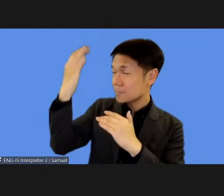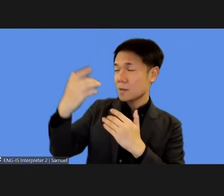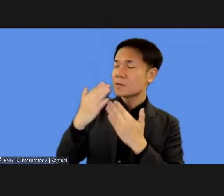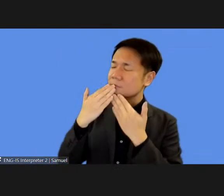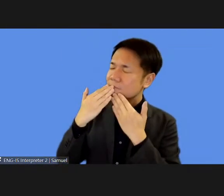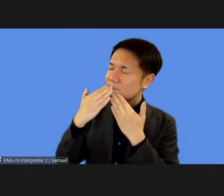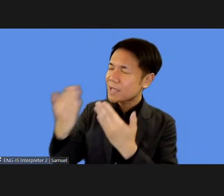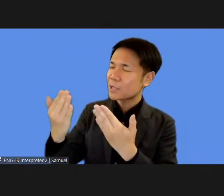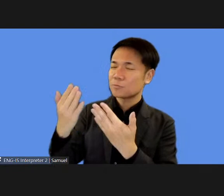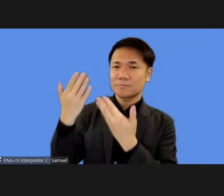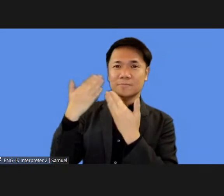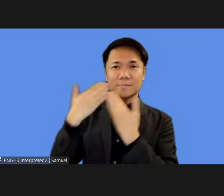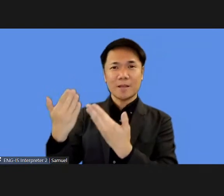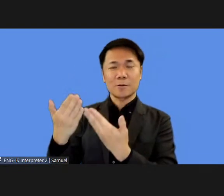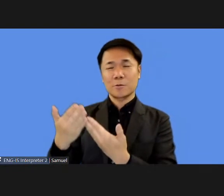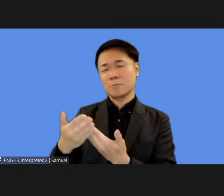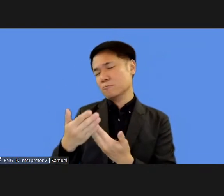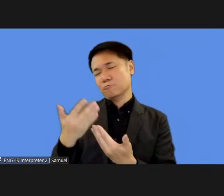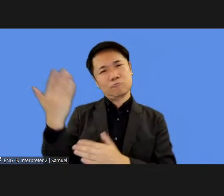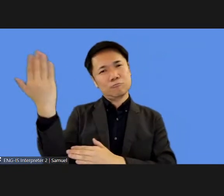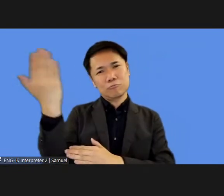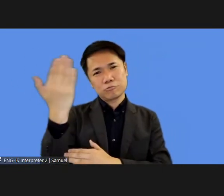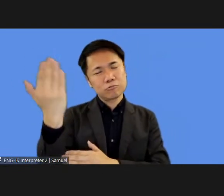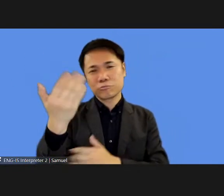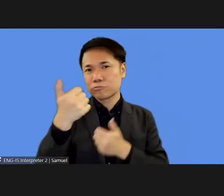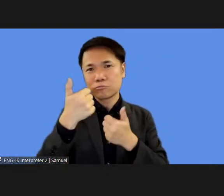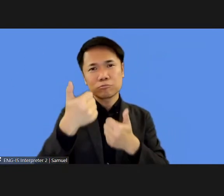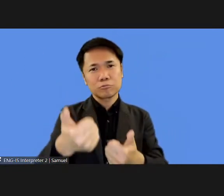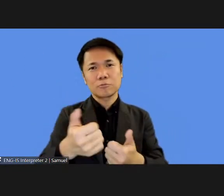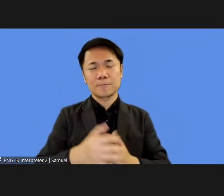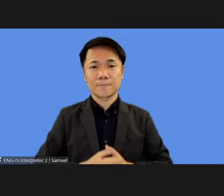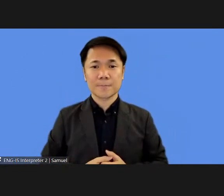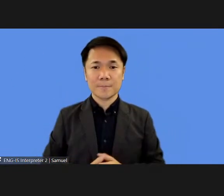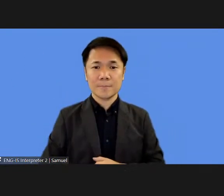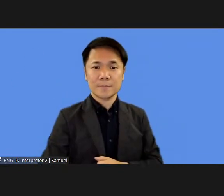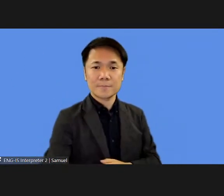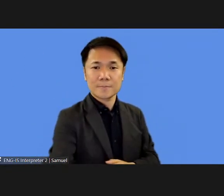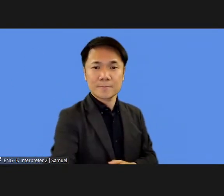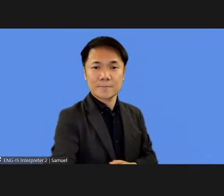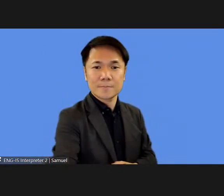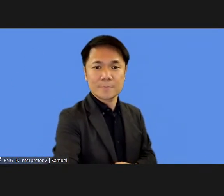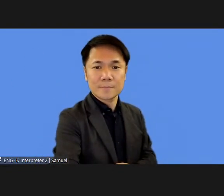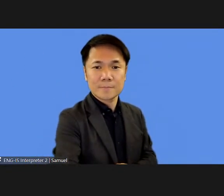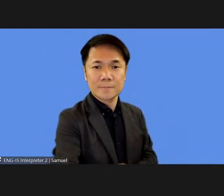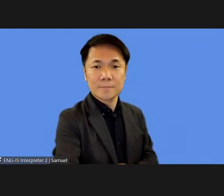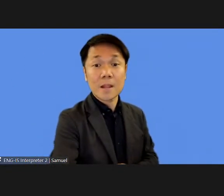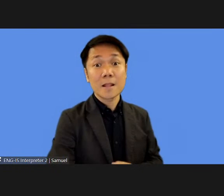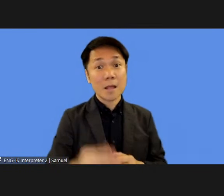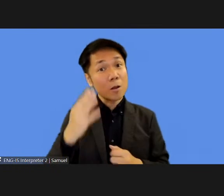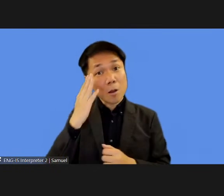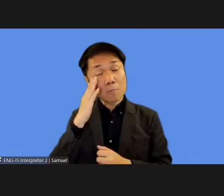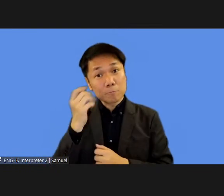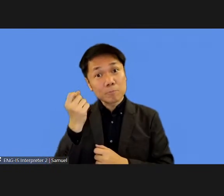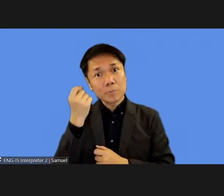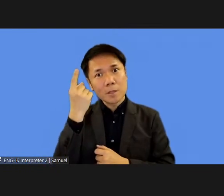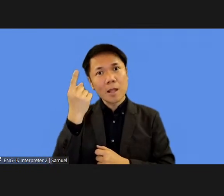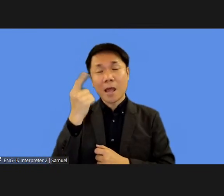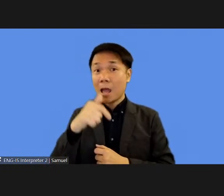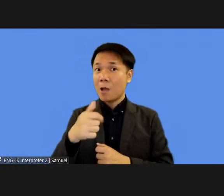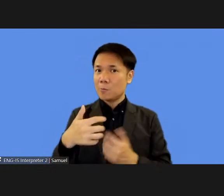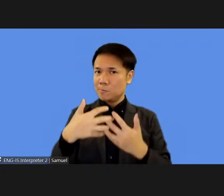Mayor, for those experiences from Benin. What I retain from your presentation are the mechanisms that will need to be put in